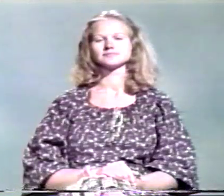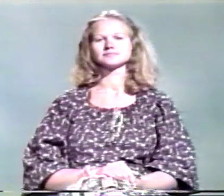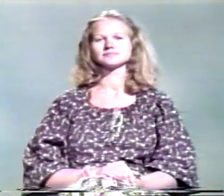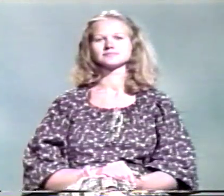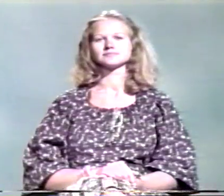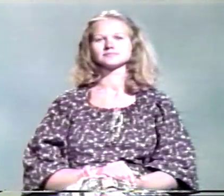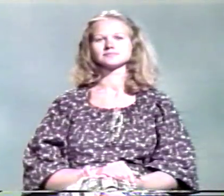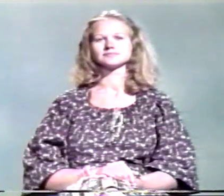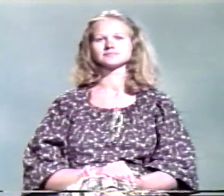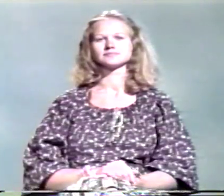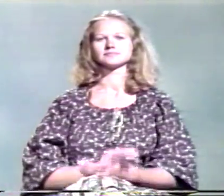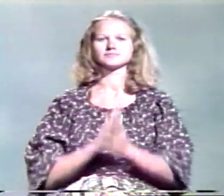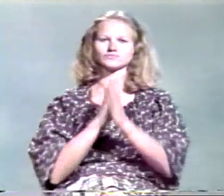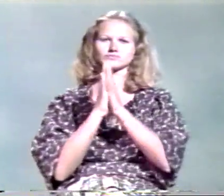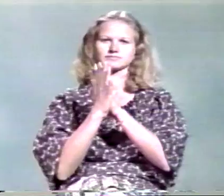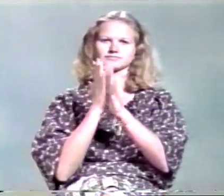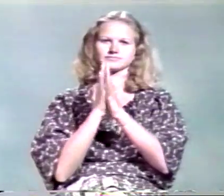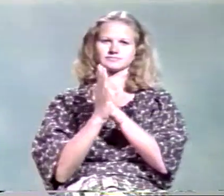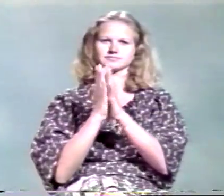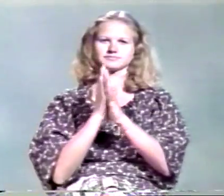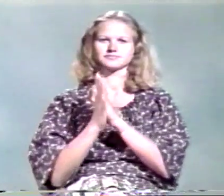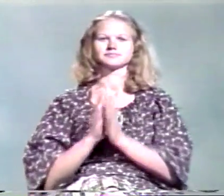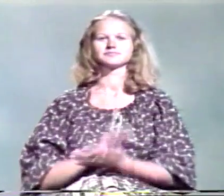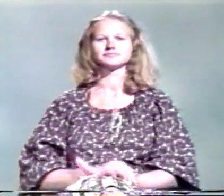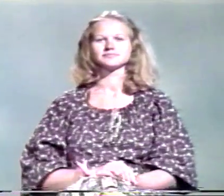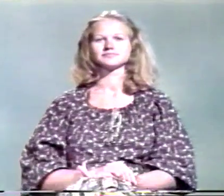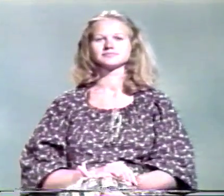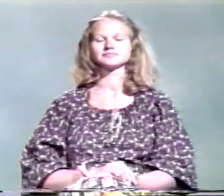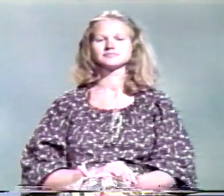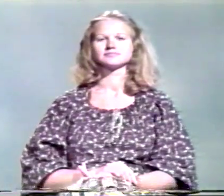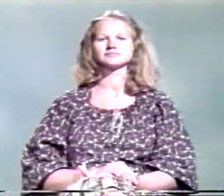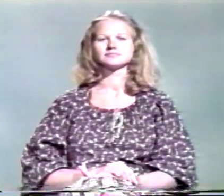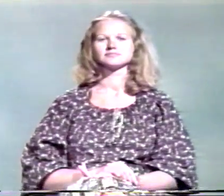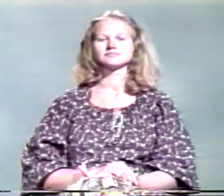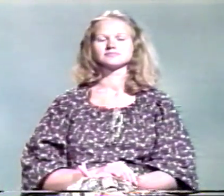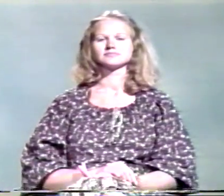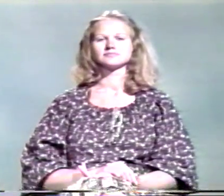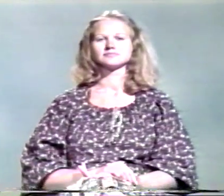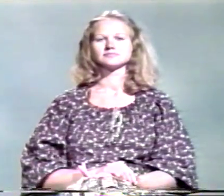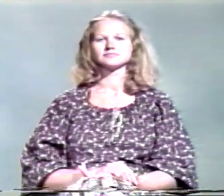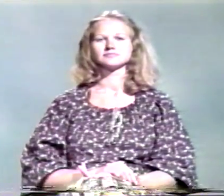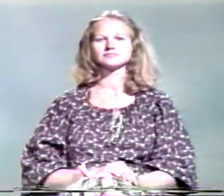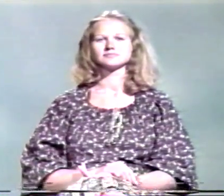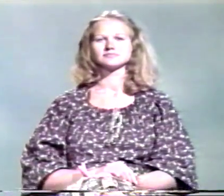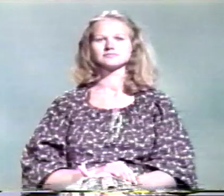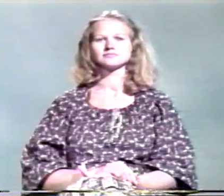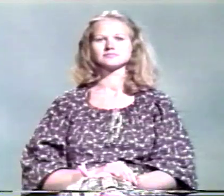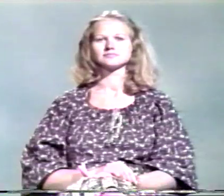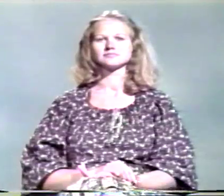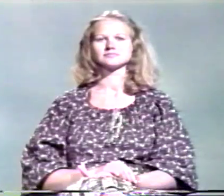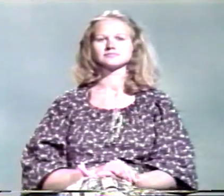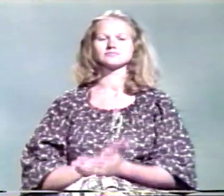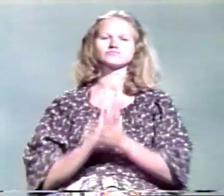The sign traffic. A form of the sign traffic that shows people wandering back and forth.